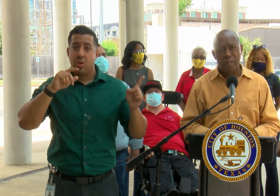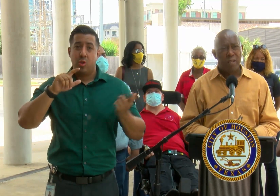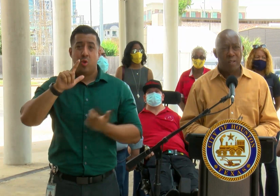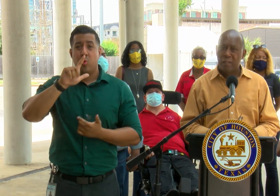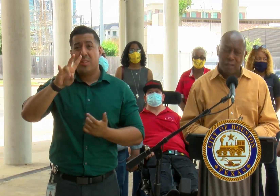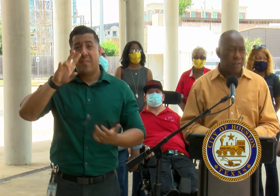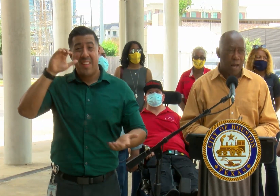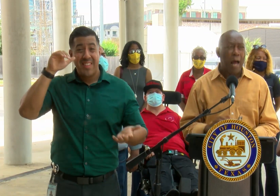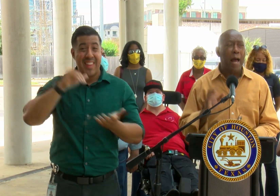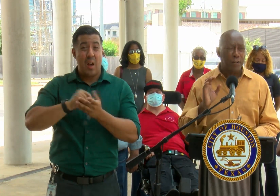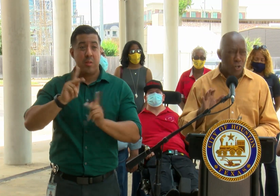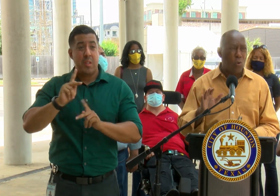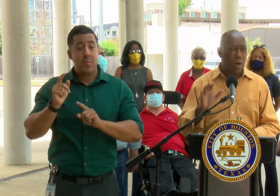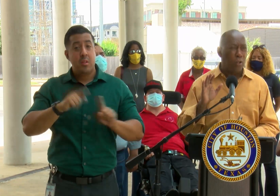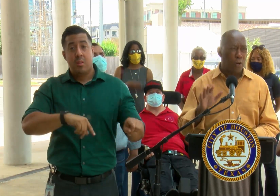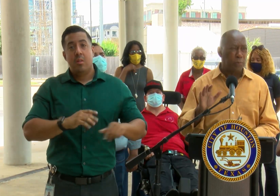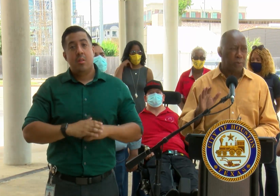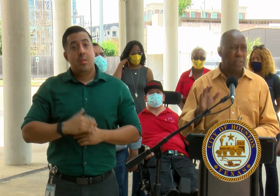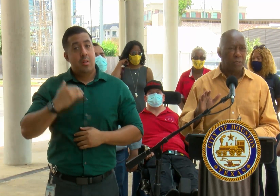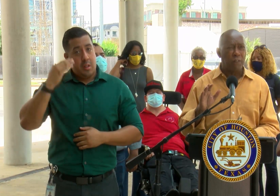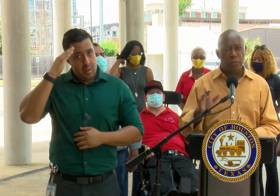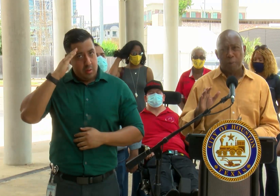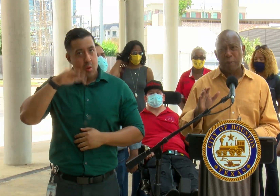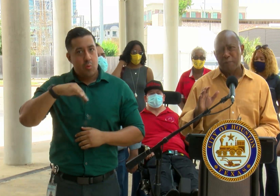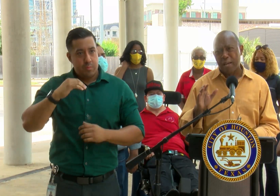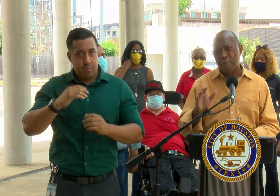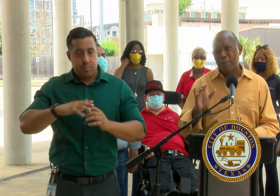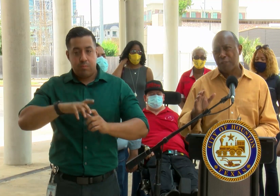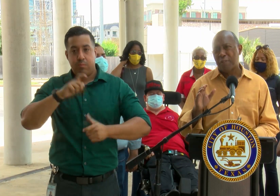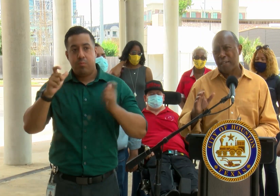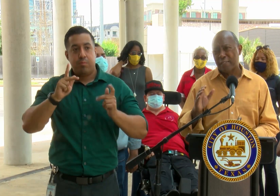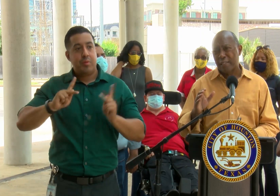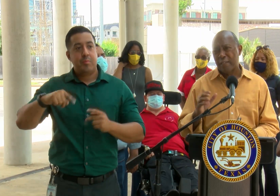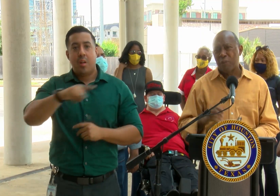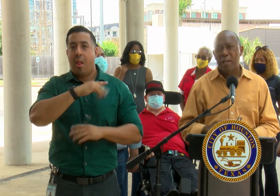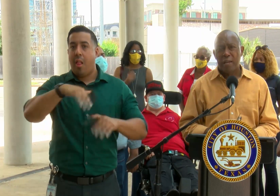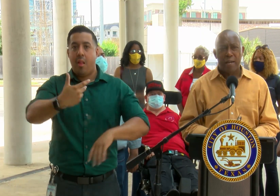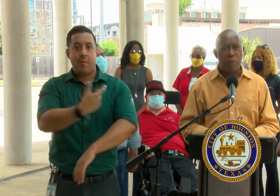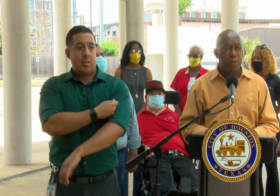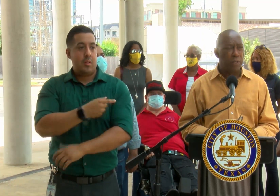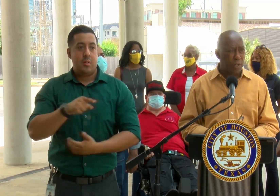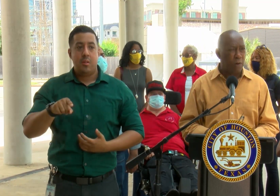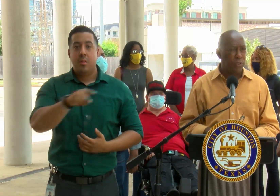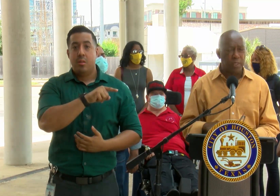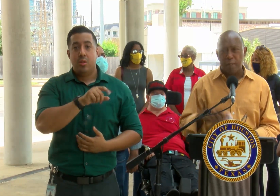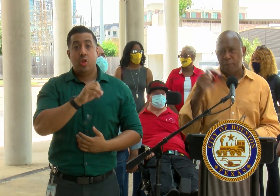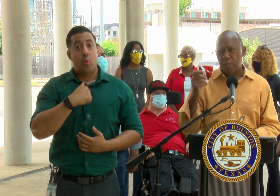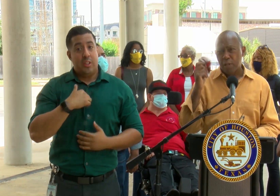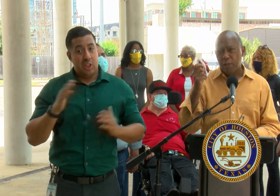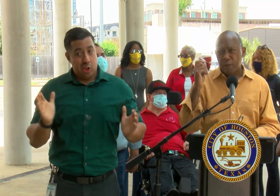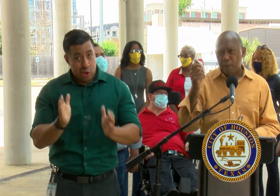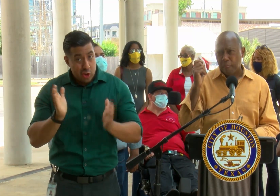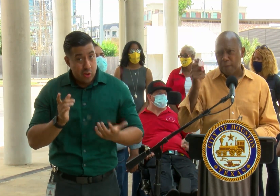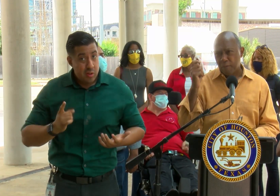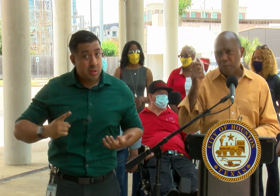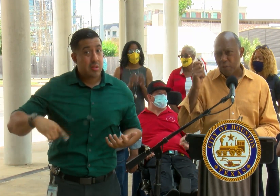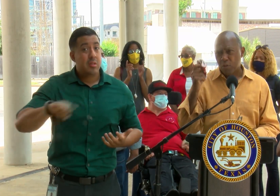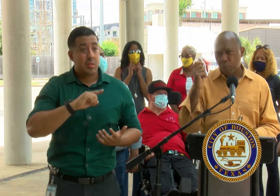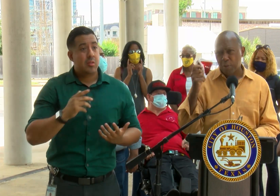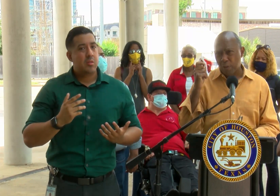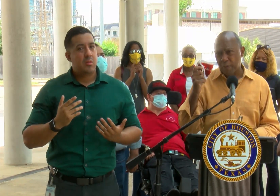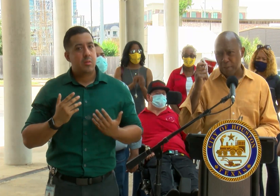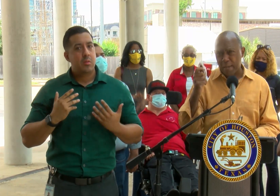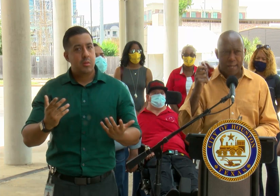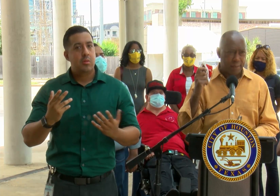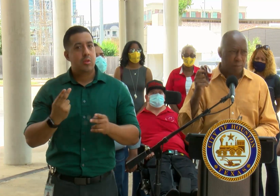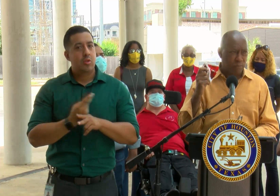people. Look, I know a large percentage of those people have not been fully vaccinated. And I would encourage them to